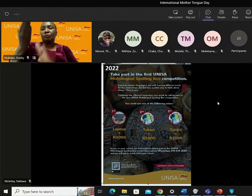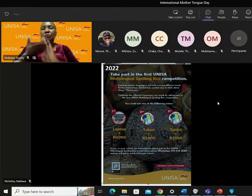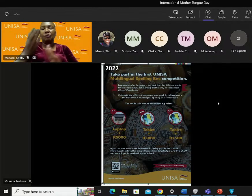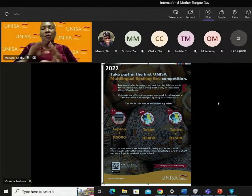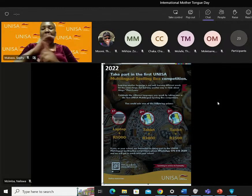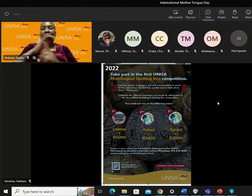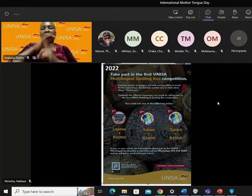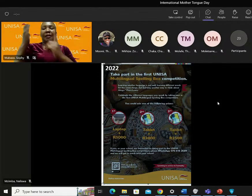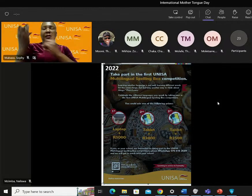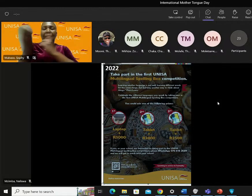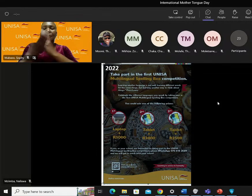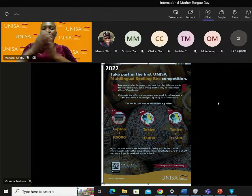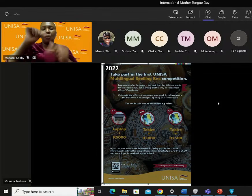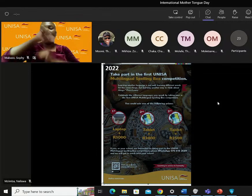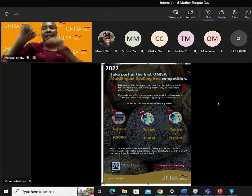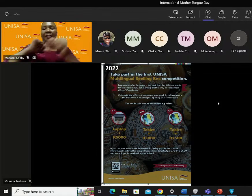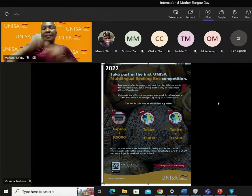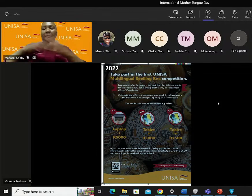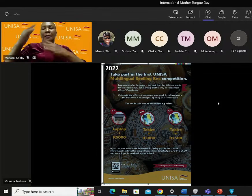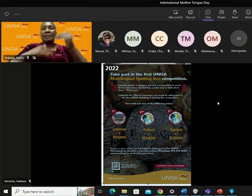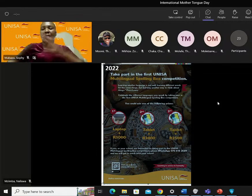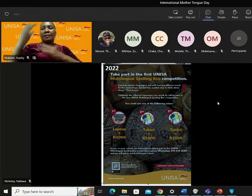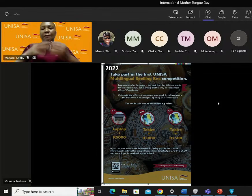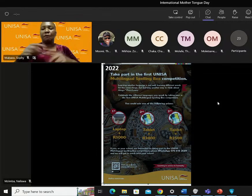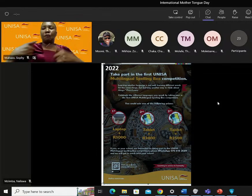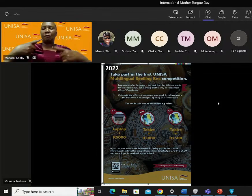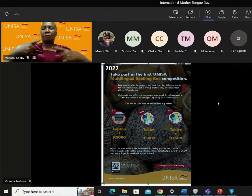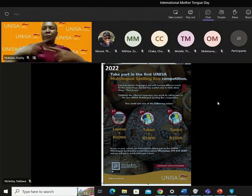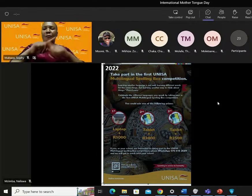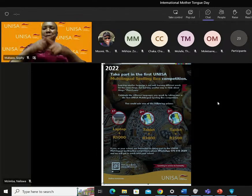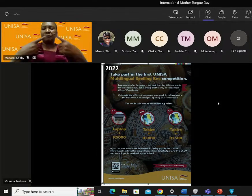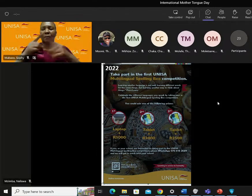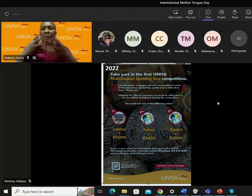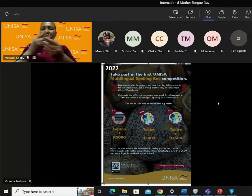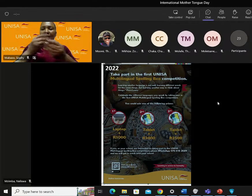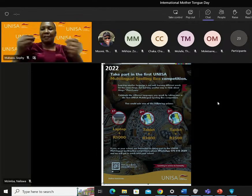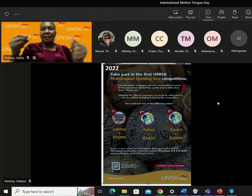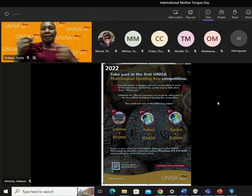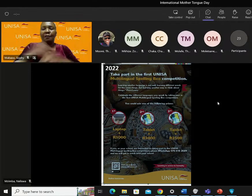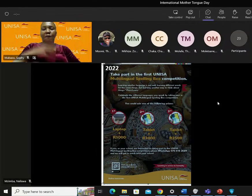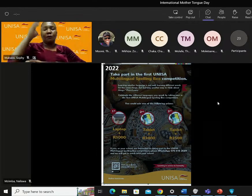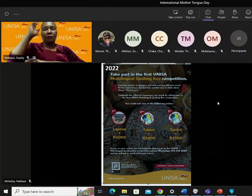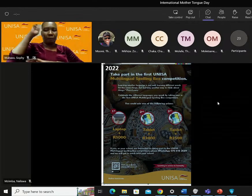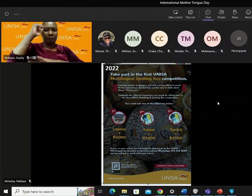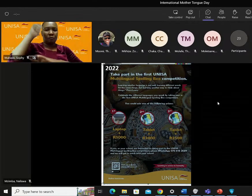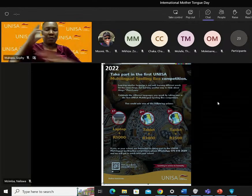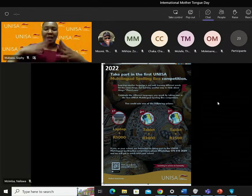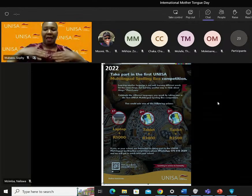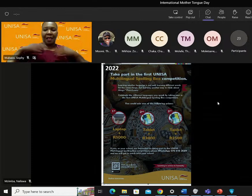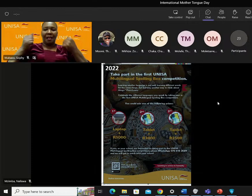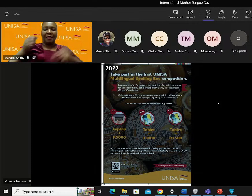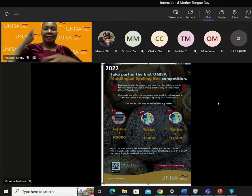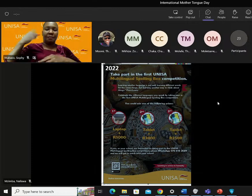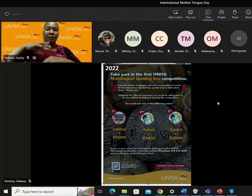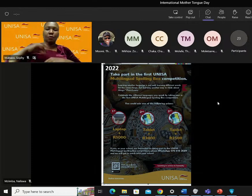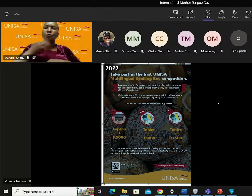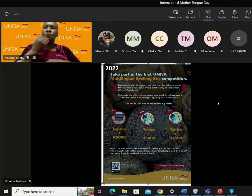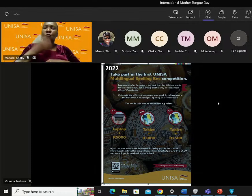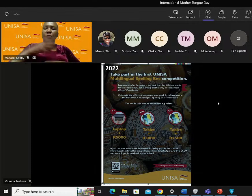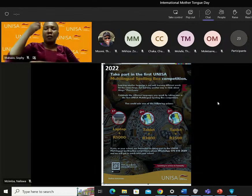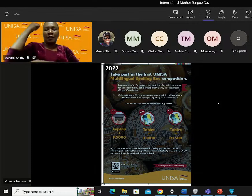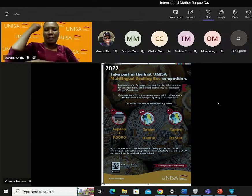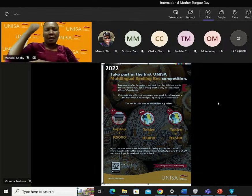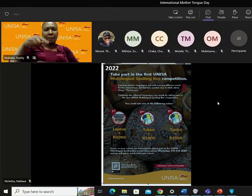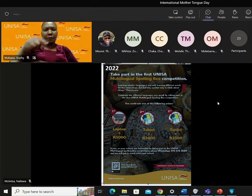for nation building, for conflict resolution, as well as for cognitive and health benefits. Who would have thought that our learners would come up